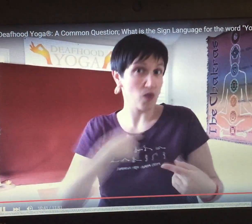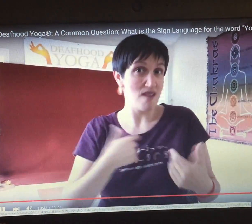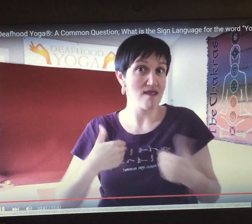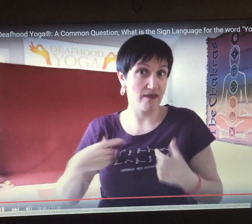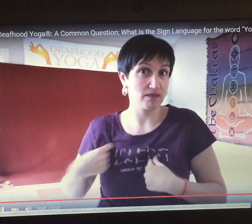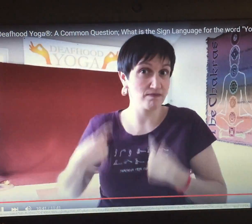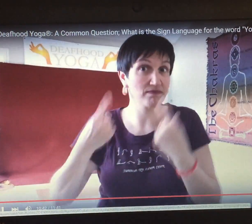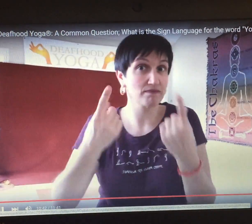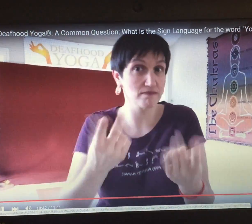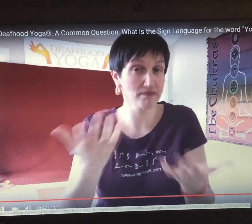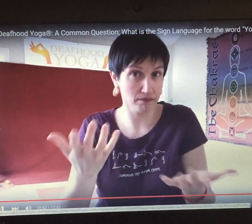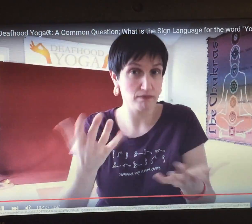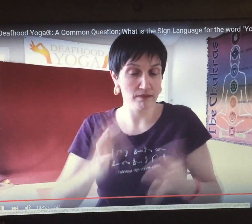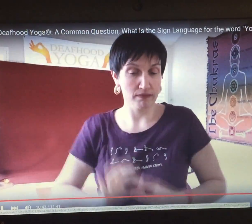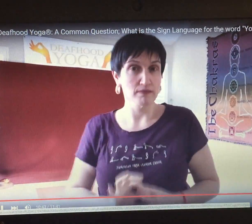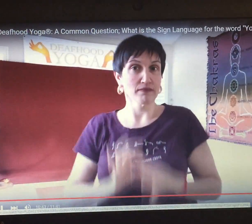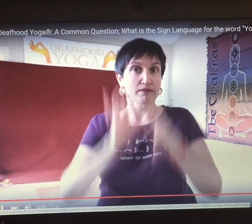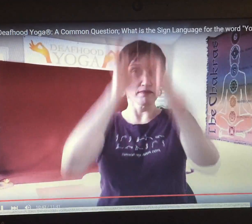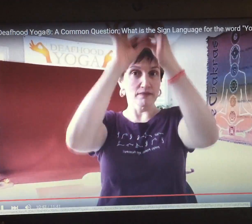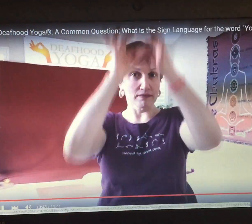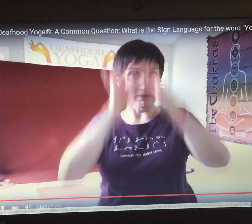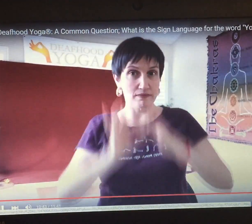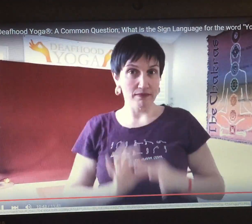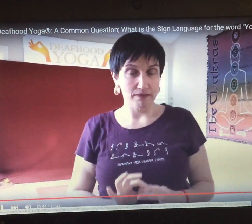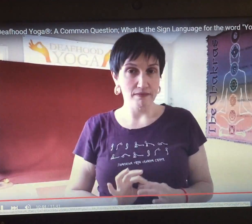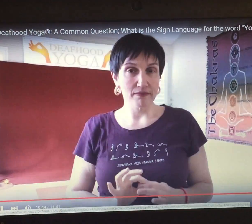that's the closest sign that we have so far is this.